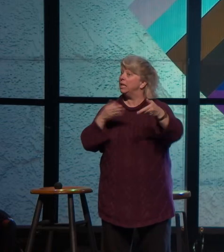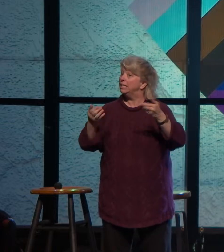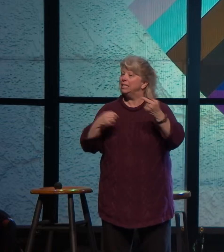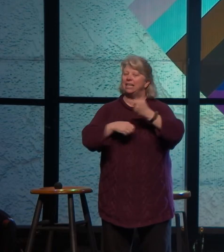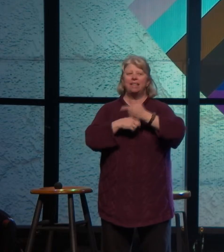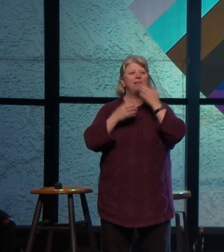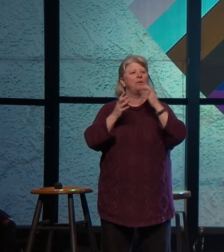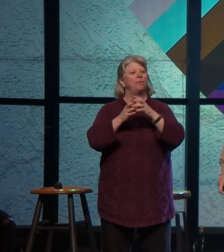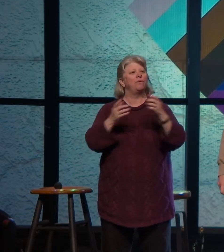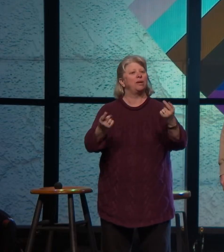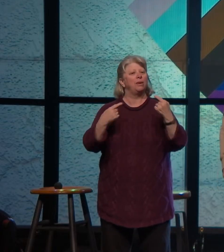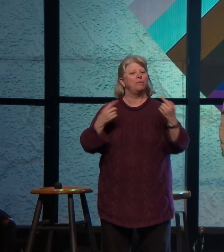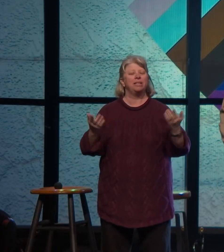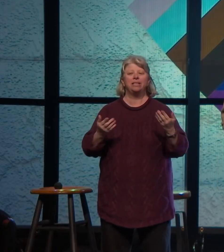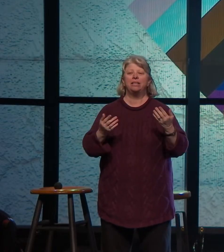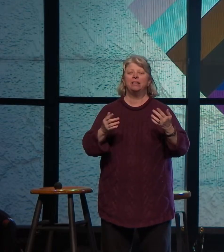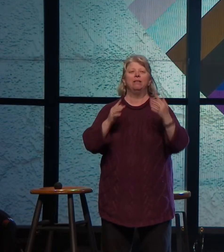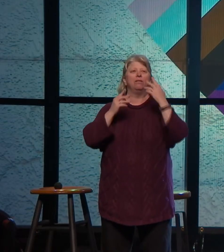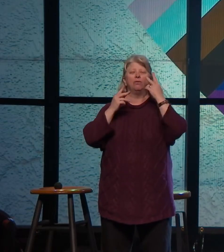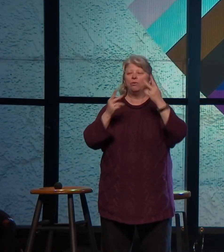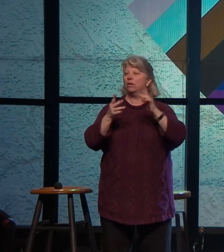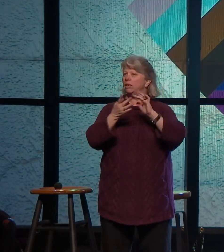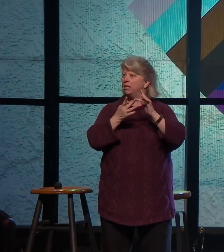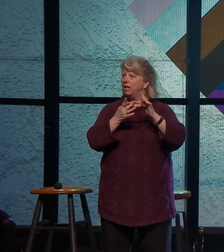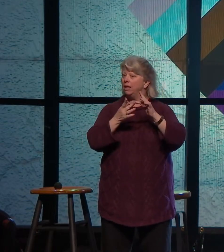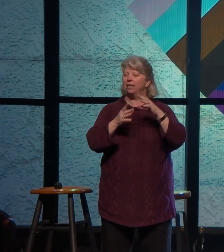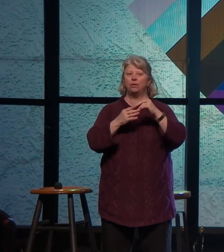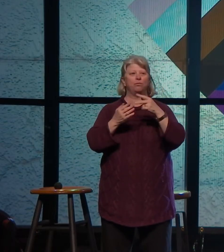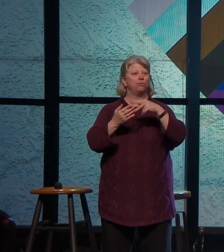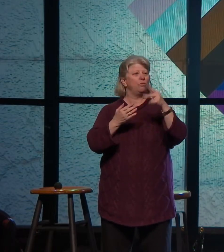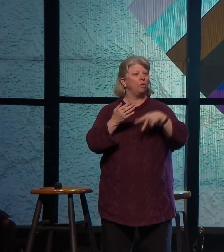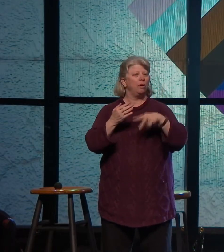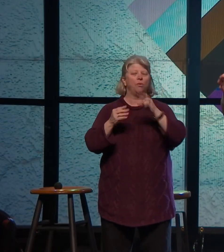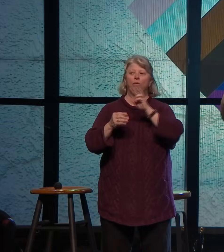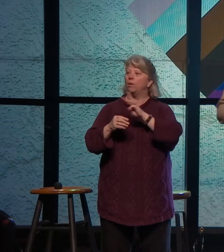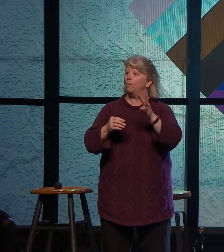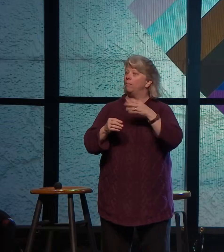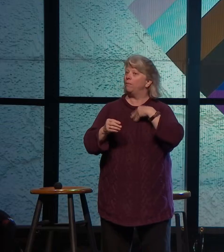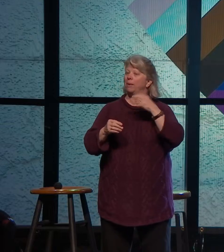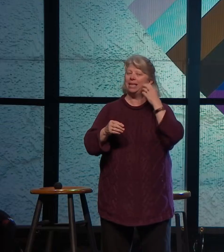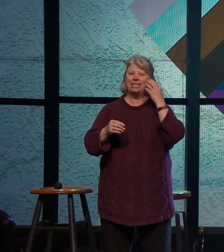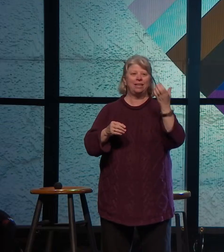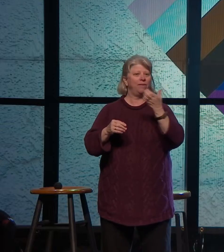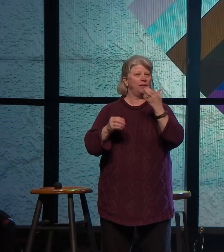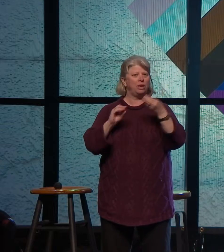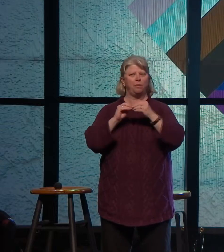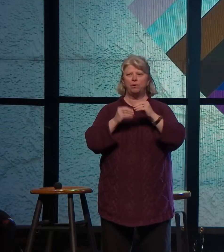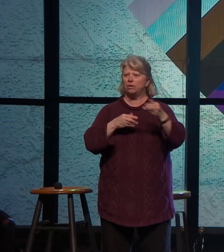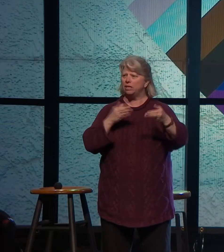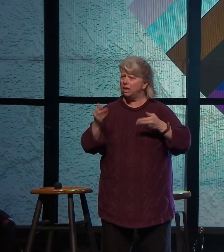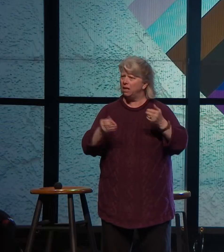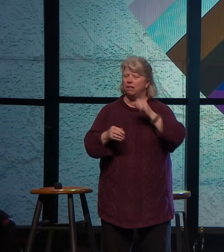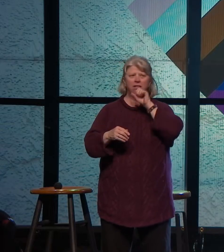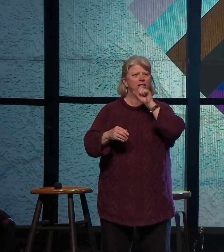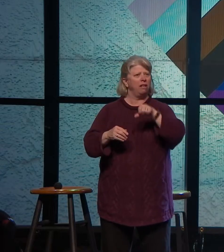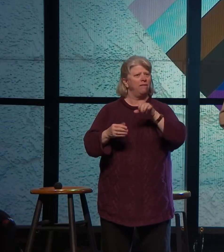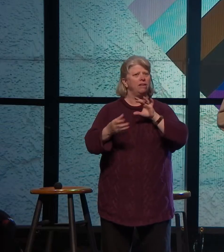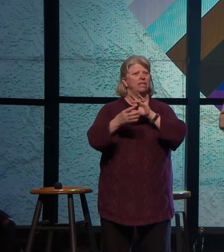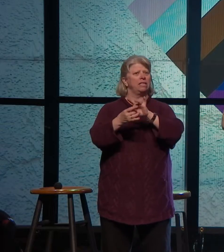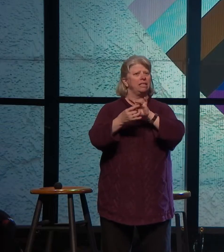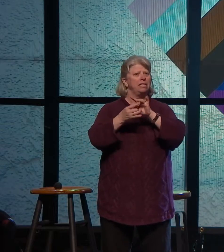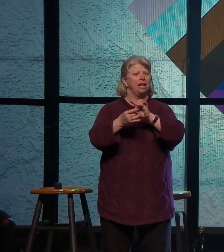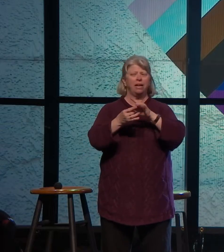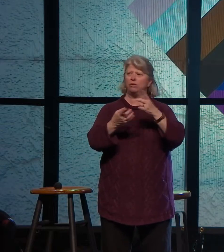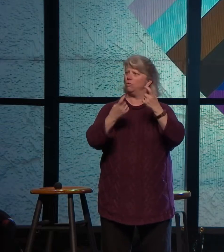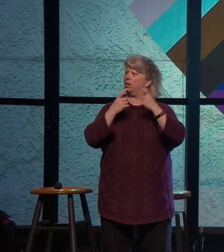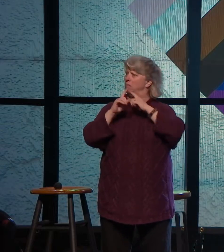thank you so much for being here, tuning in online. Inside your program or on the website is my cell phone number. If you're a guest, I'd love to connect, answer any